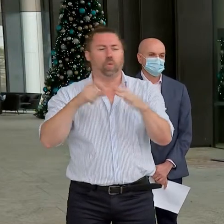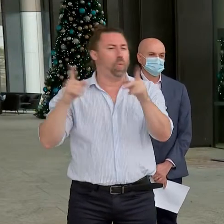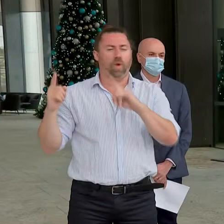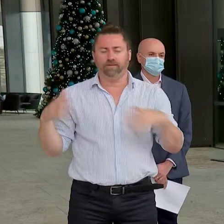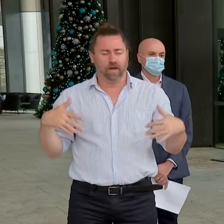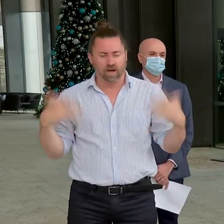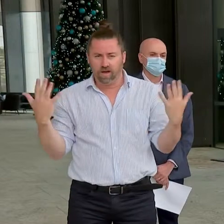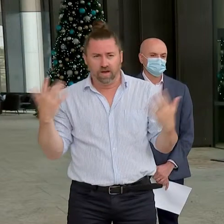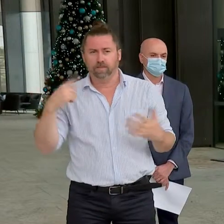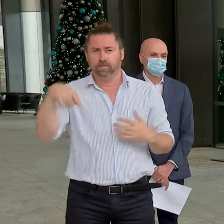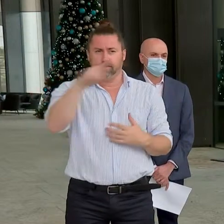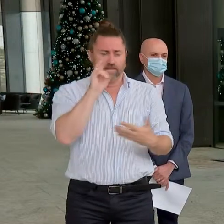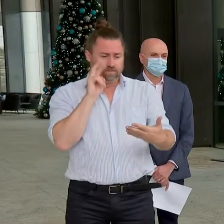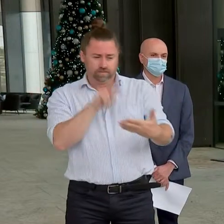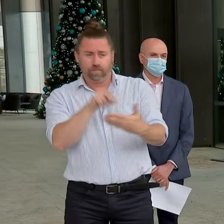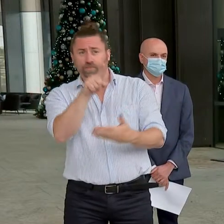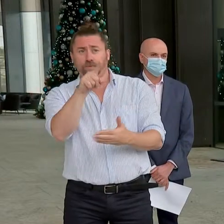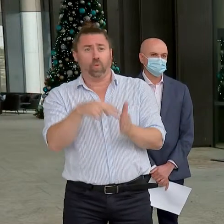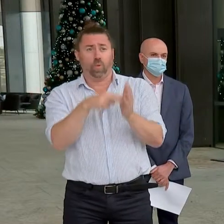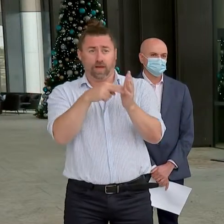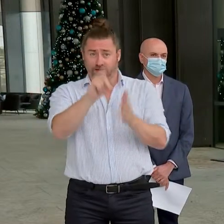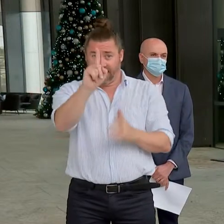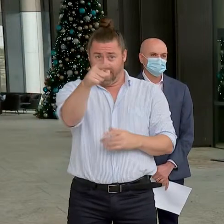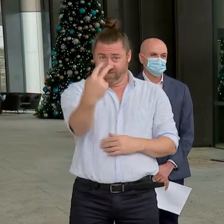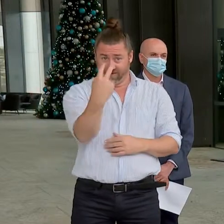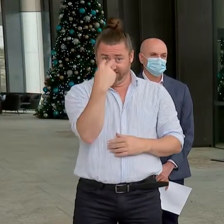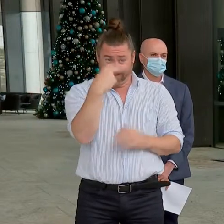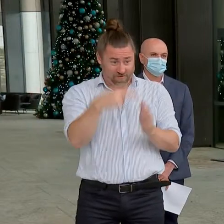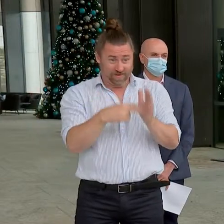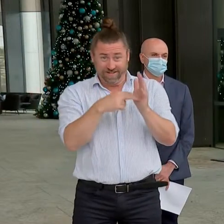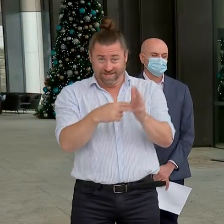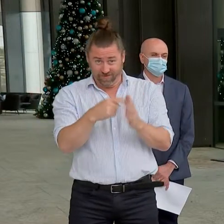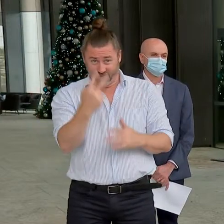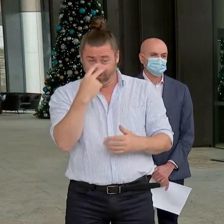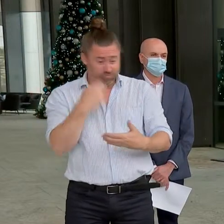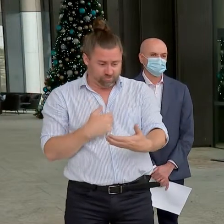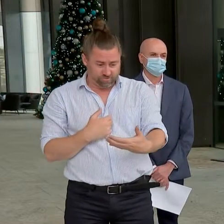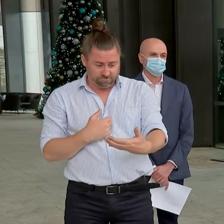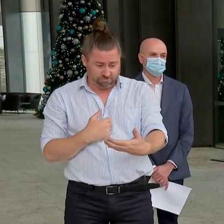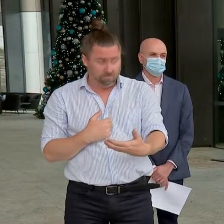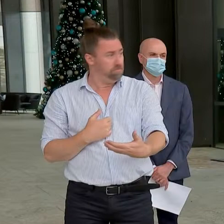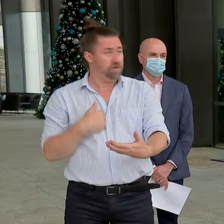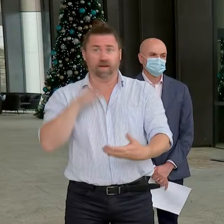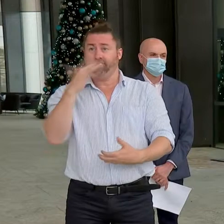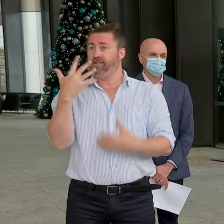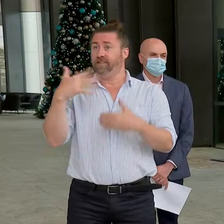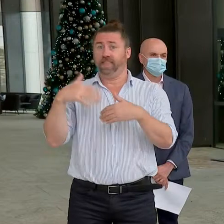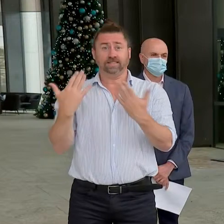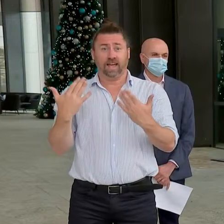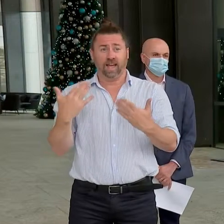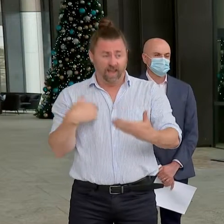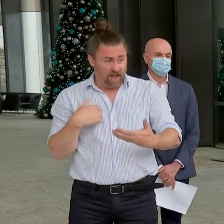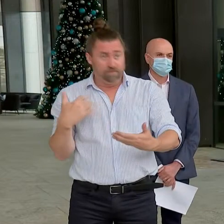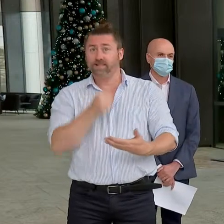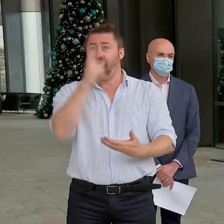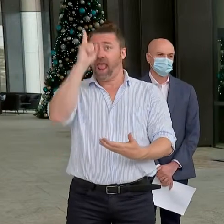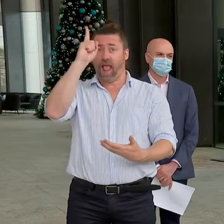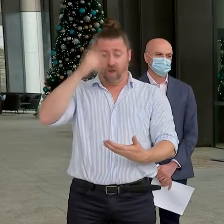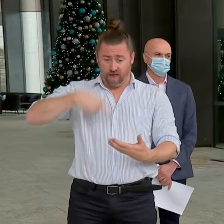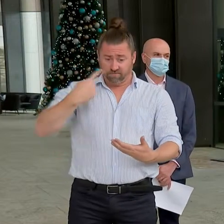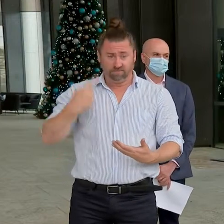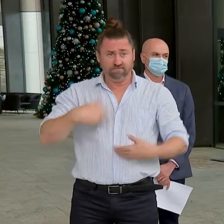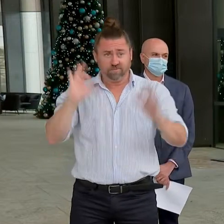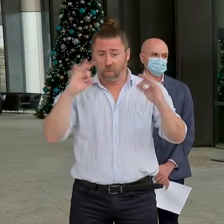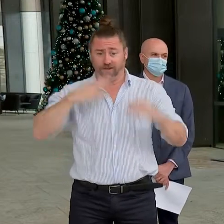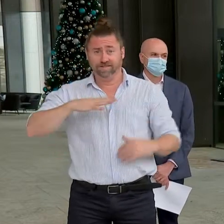Anyone who is waiting in lines now for their day 5 test can leave. They will not be required to get day 5 tests from